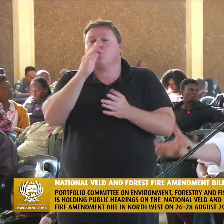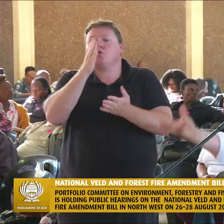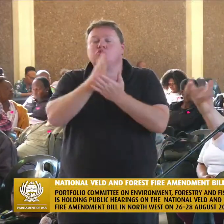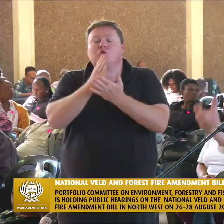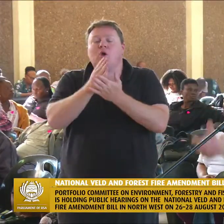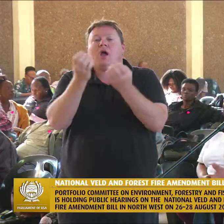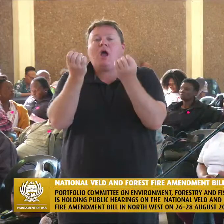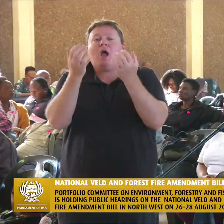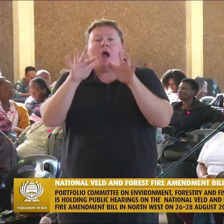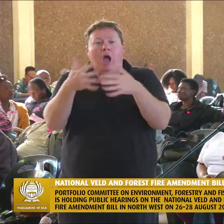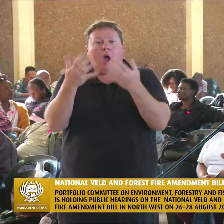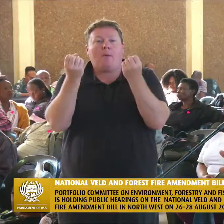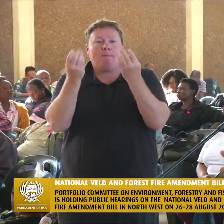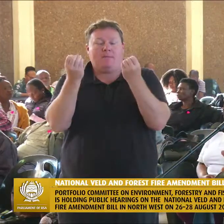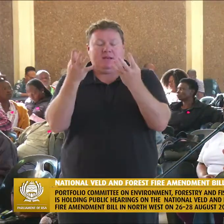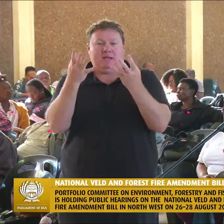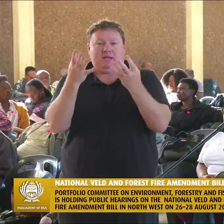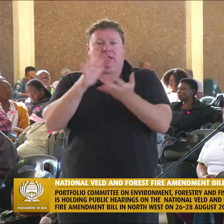in this province